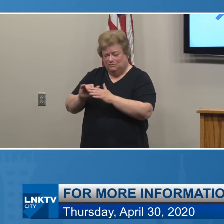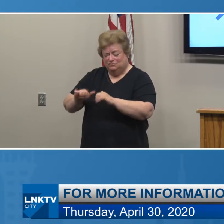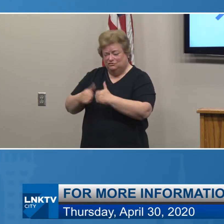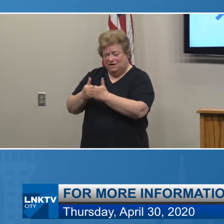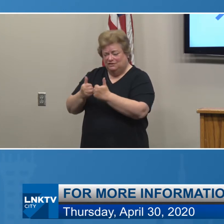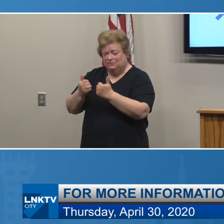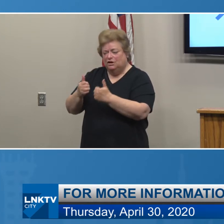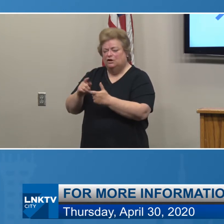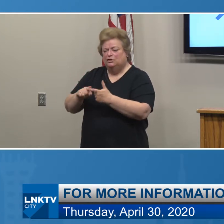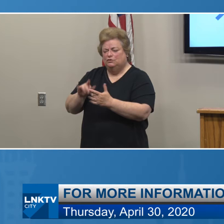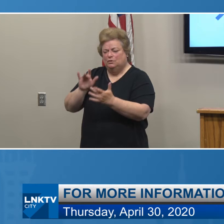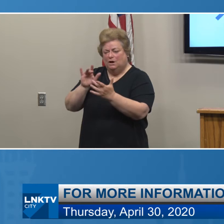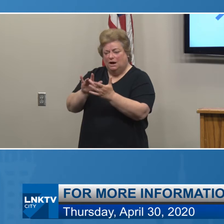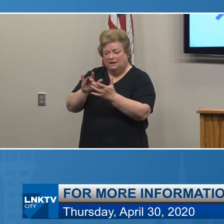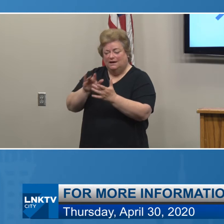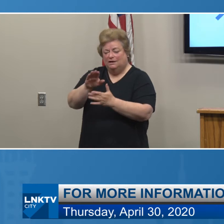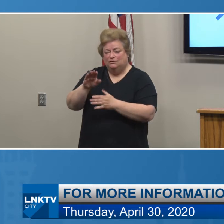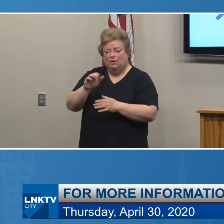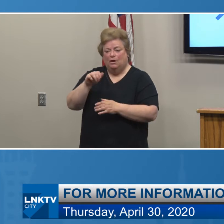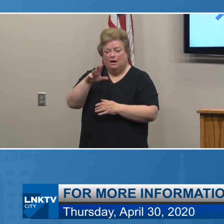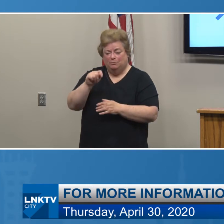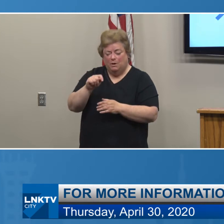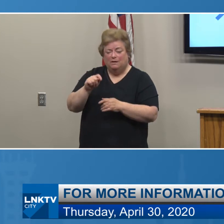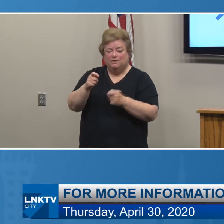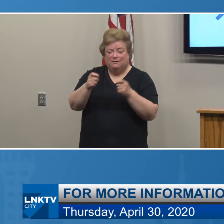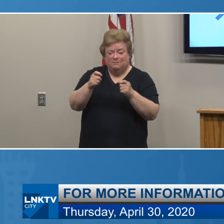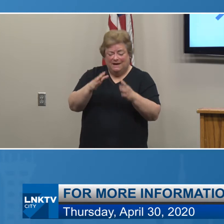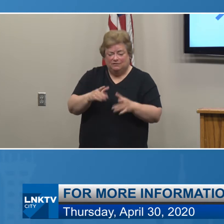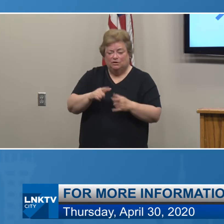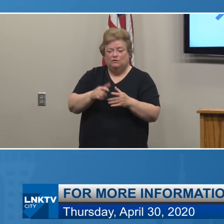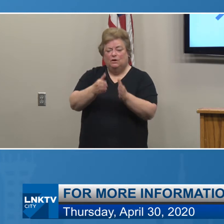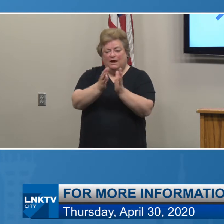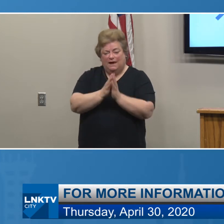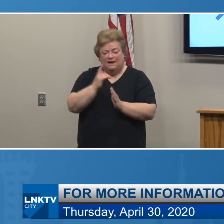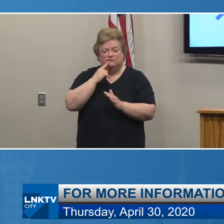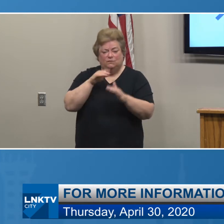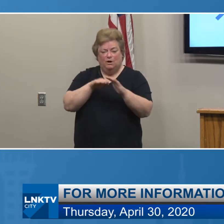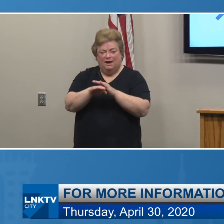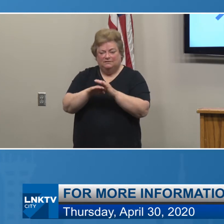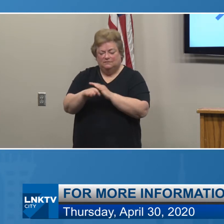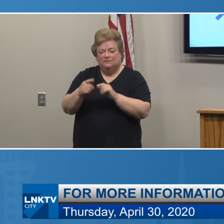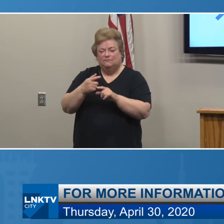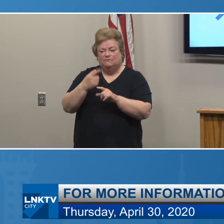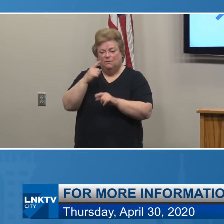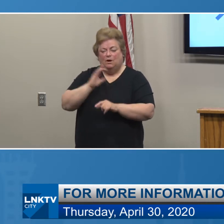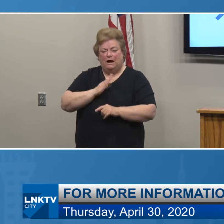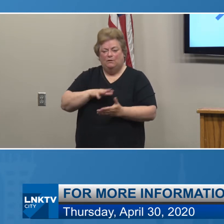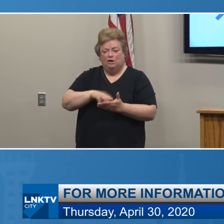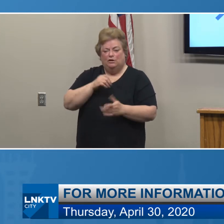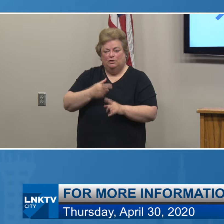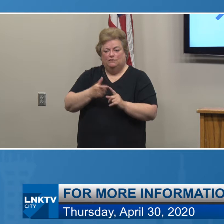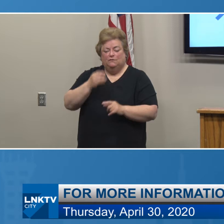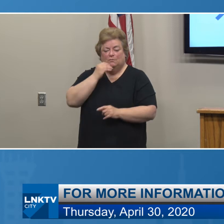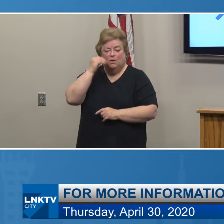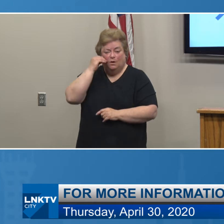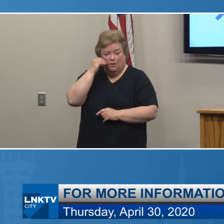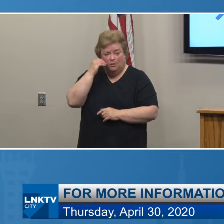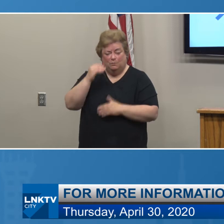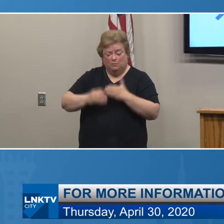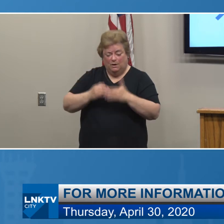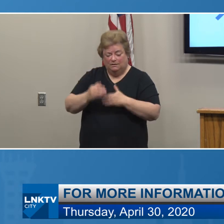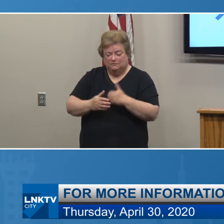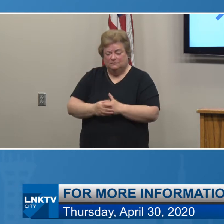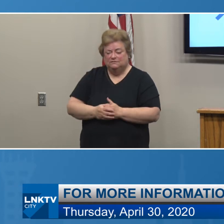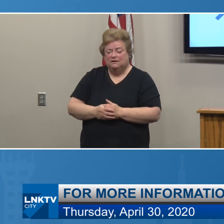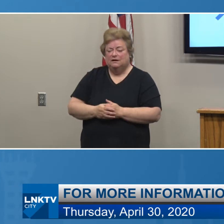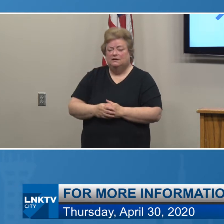to contact their apartment management team and request access for our Learn from Home project. Students who live outside